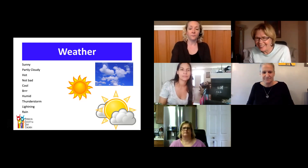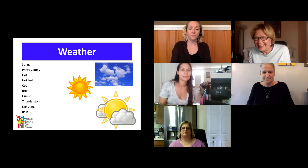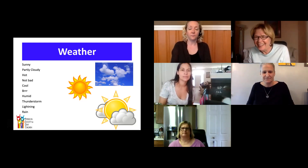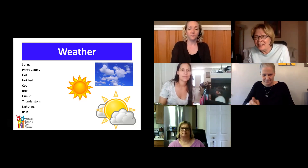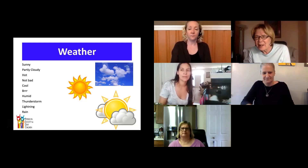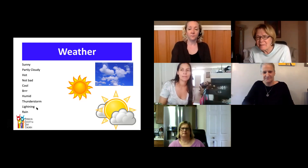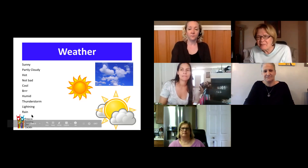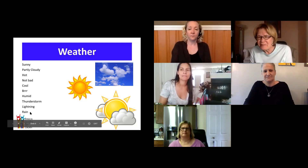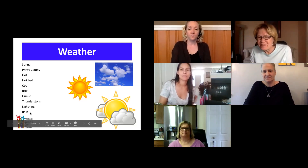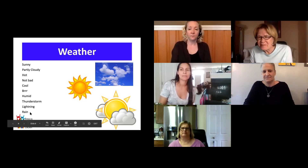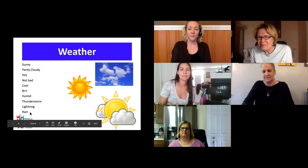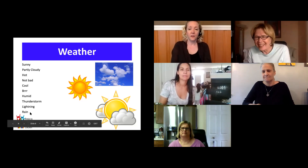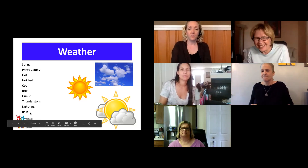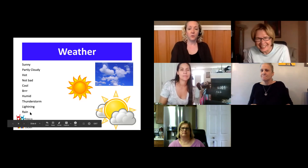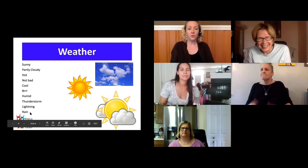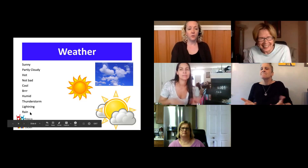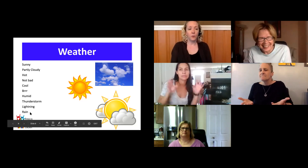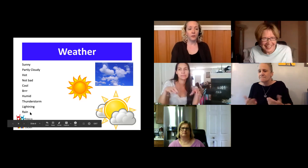Oh, beautiful, well done.